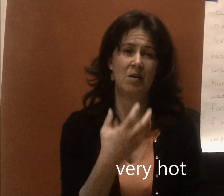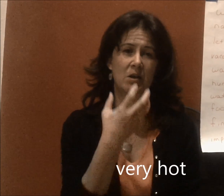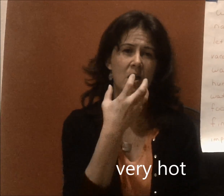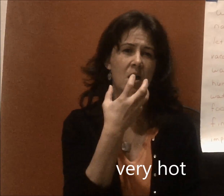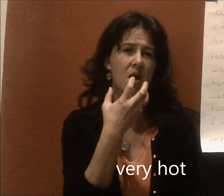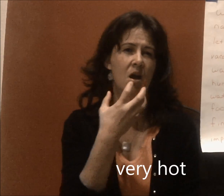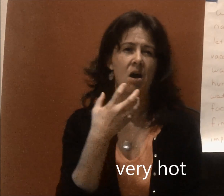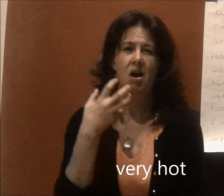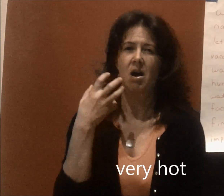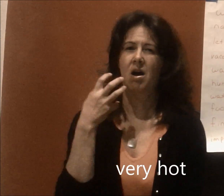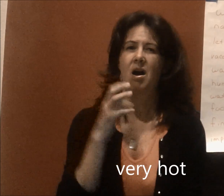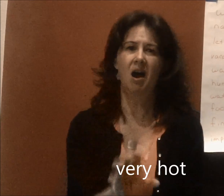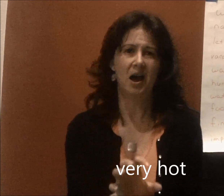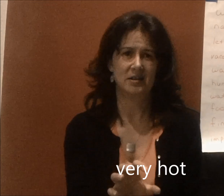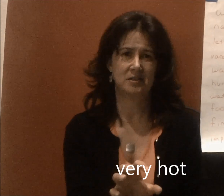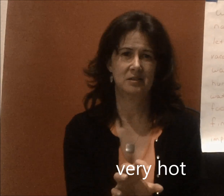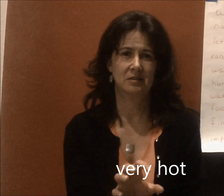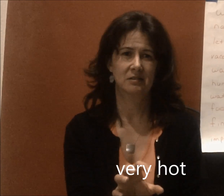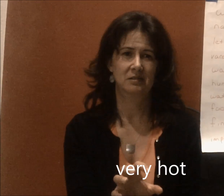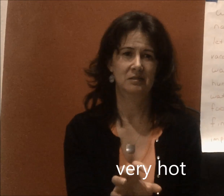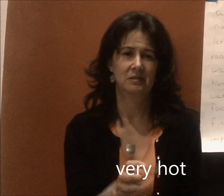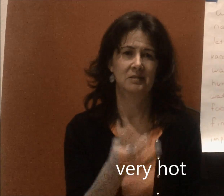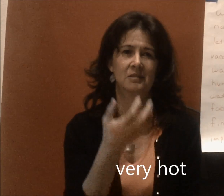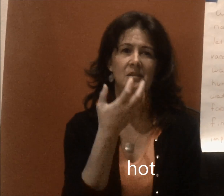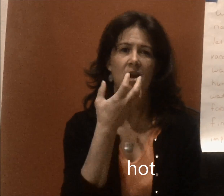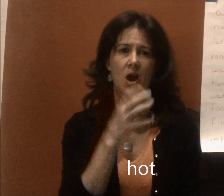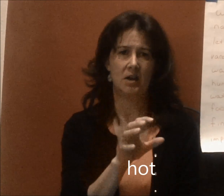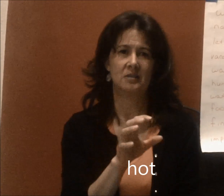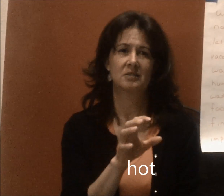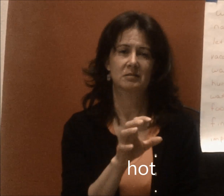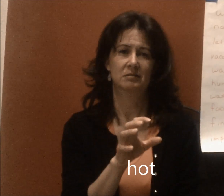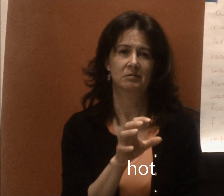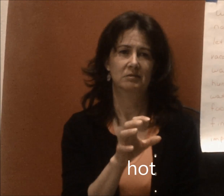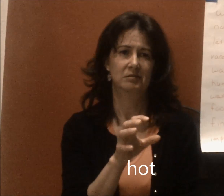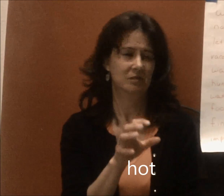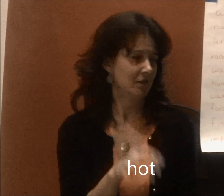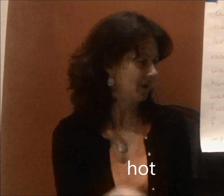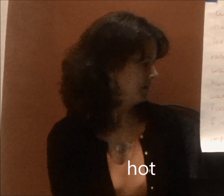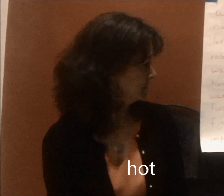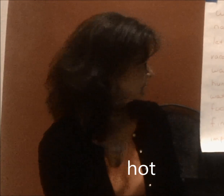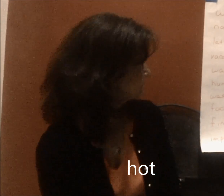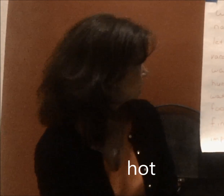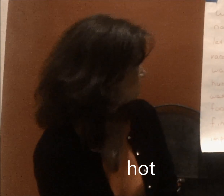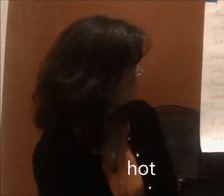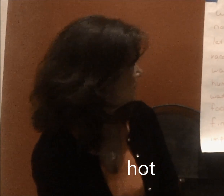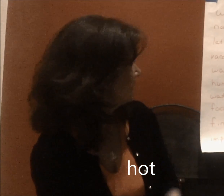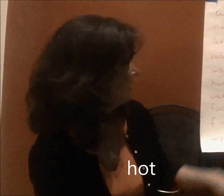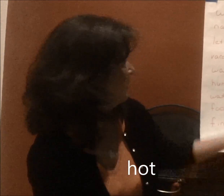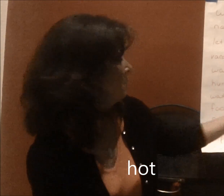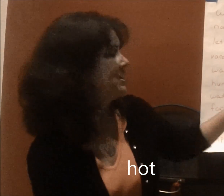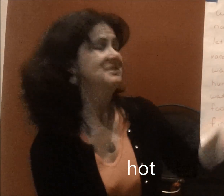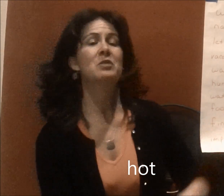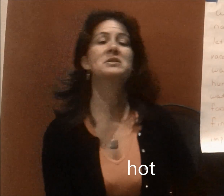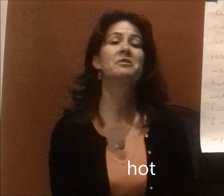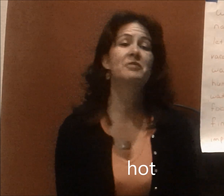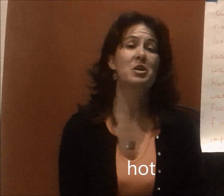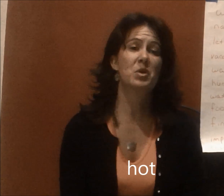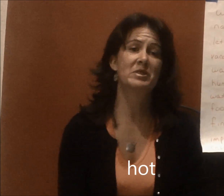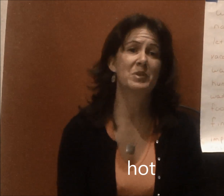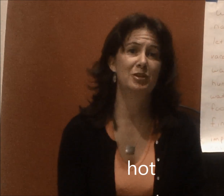down. Hot, hot. Okay? Pizza was a fun one that we learned